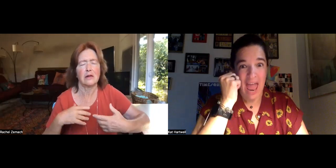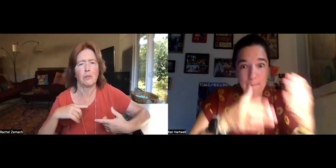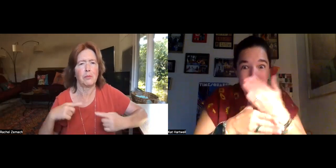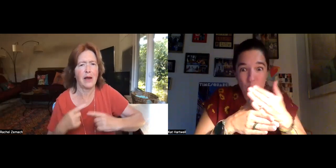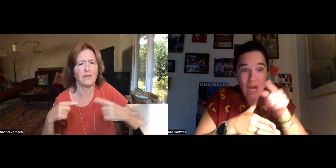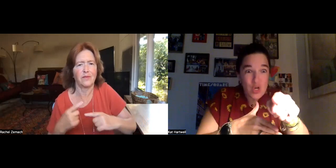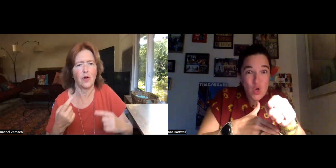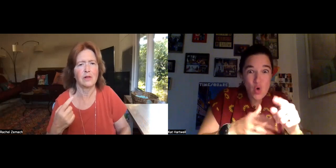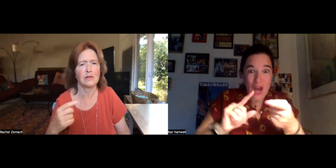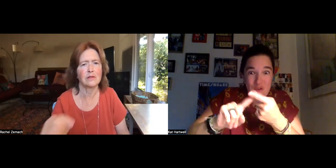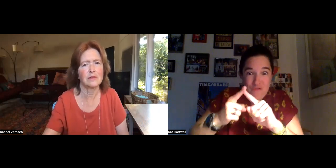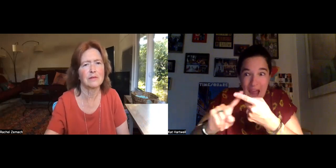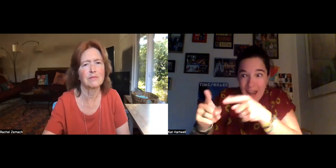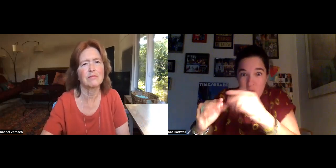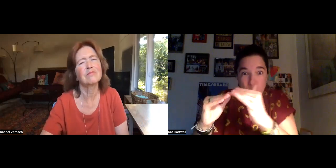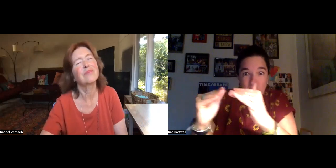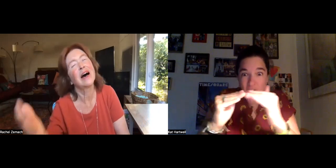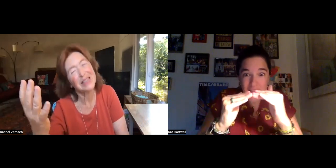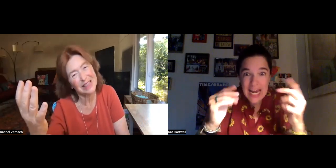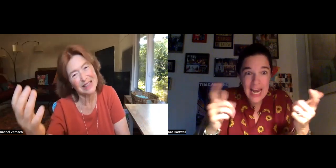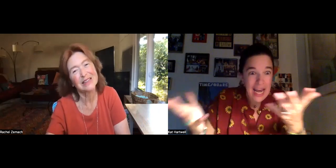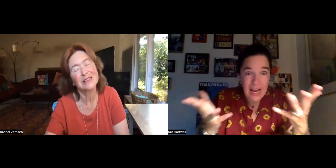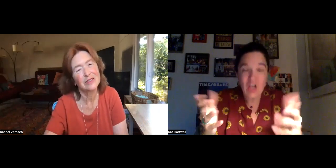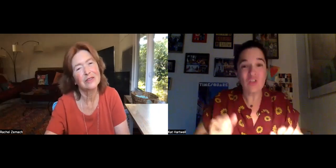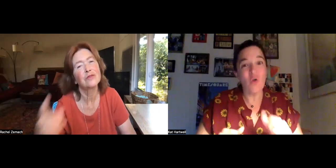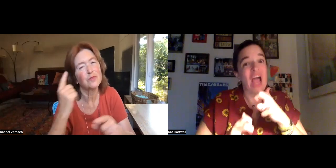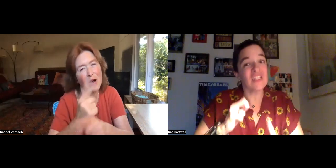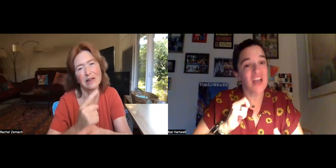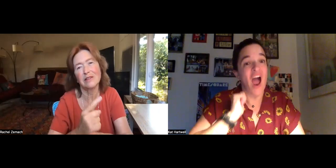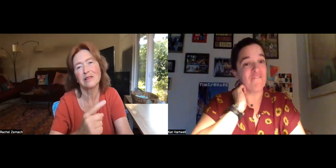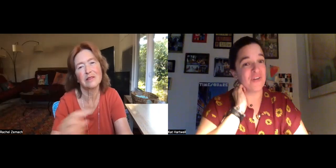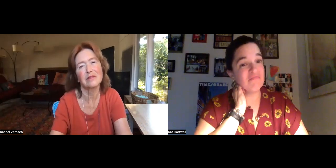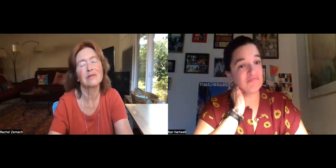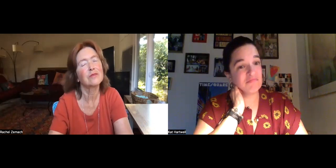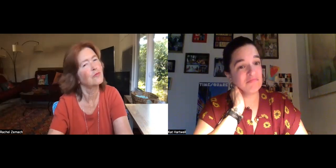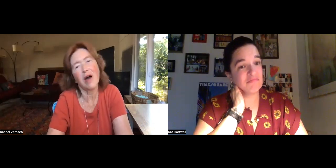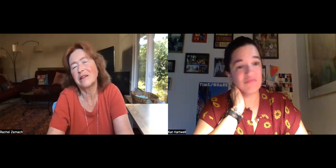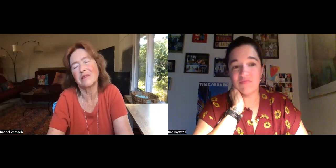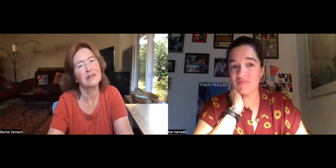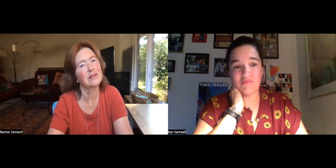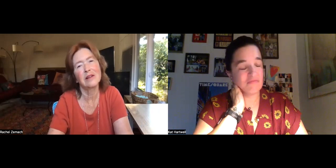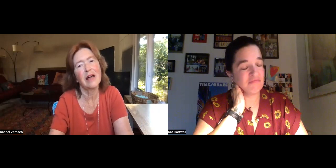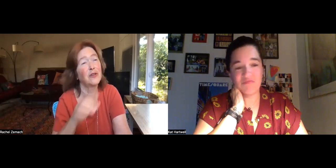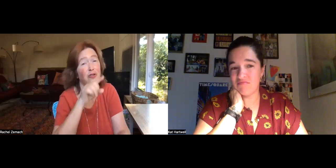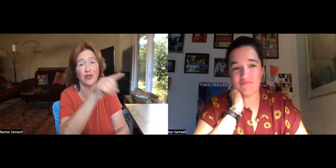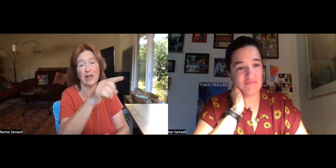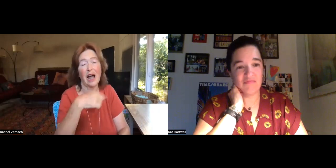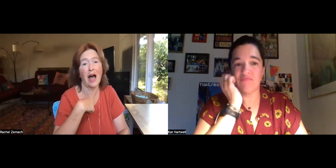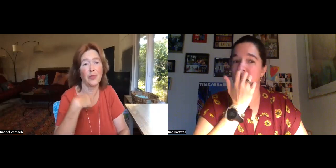And between you do and your friend who's a Colleen, to that top. Right. And she had